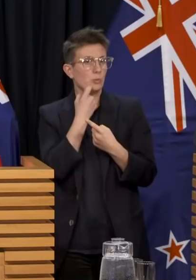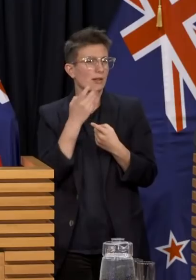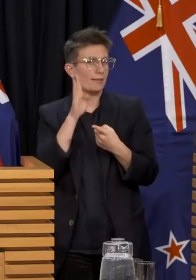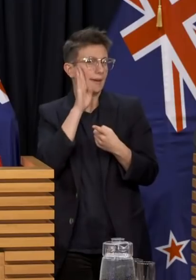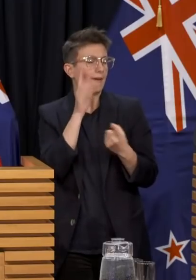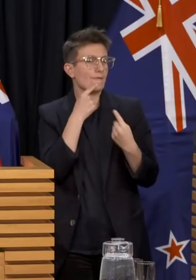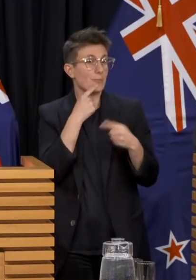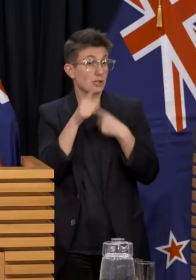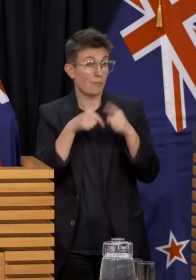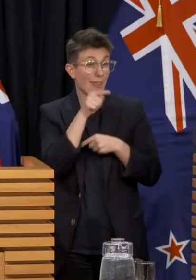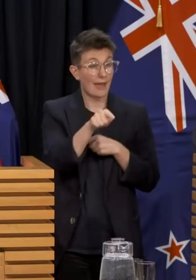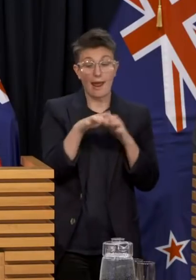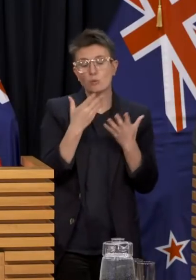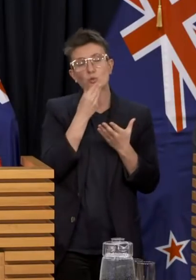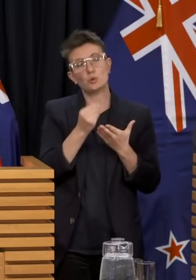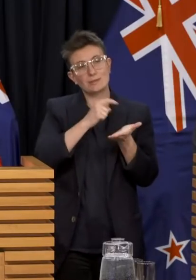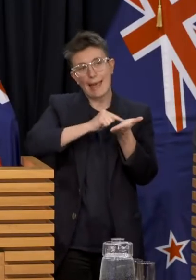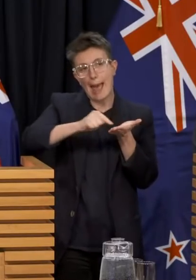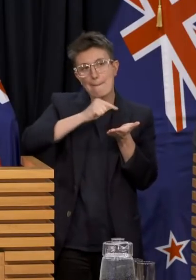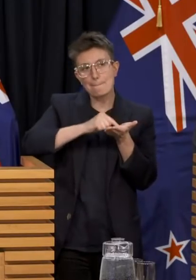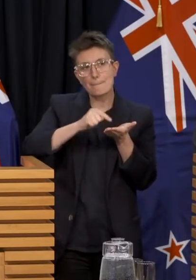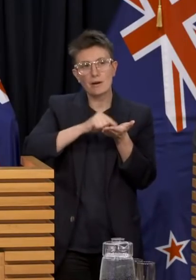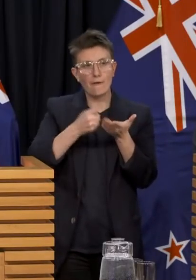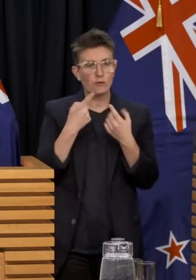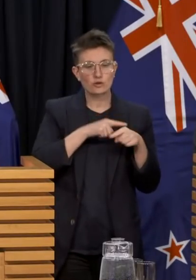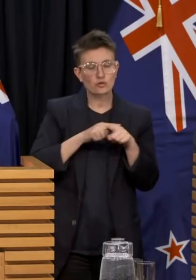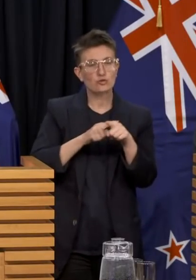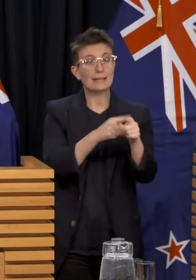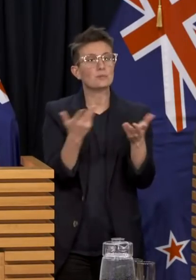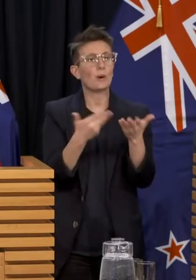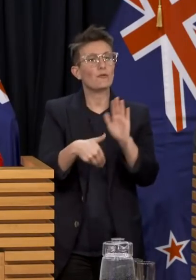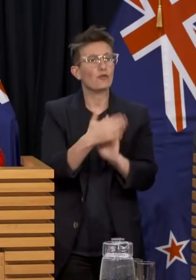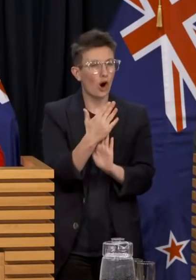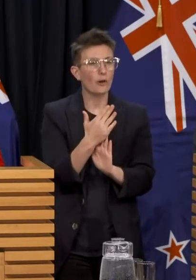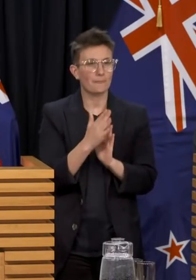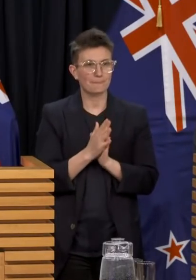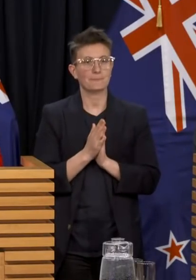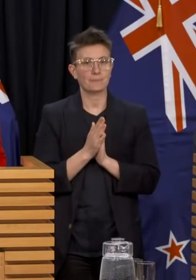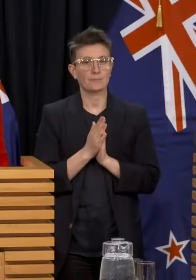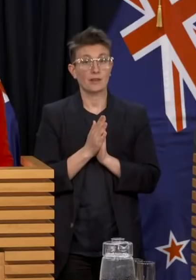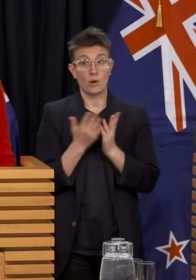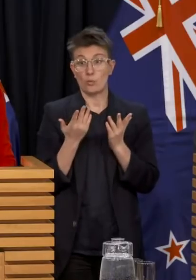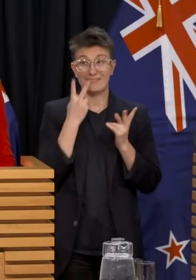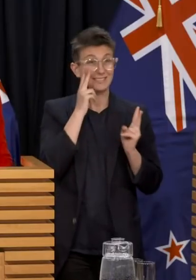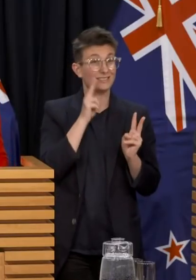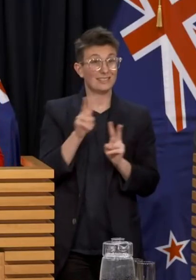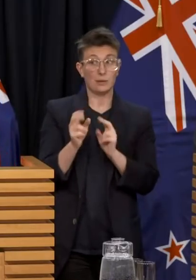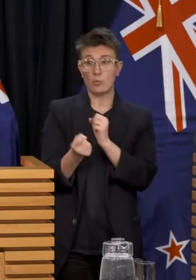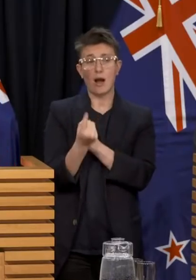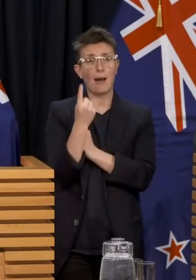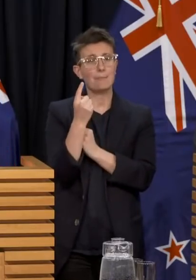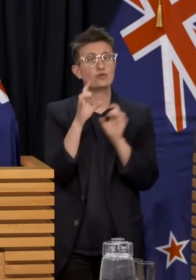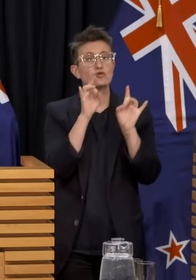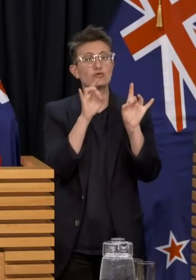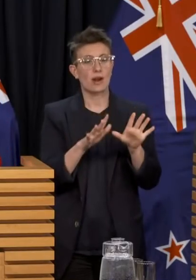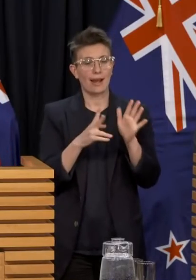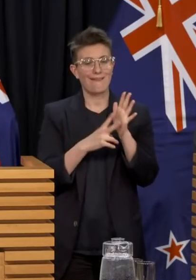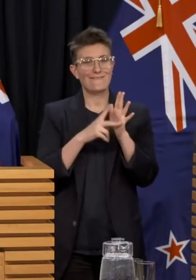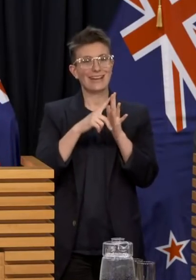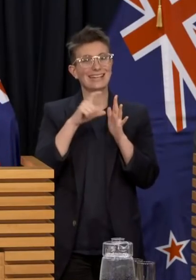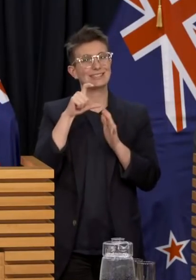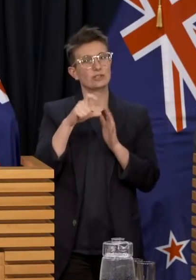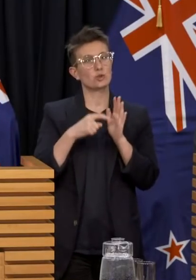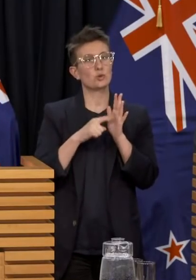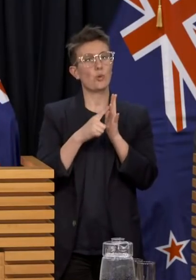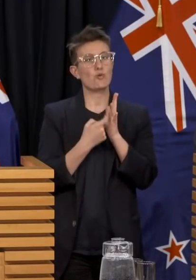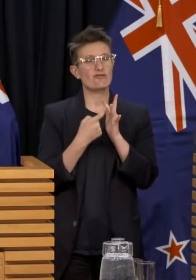that works best for you. We have all seen the re-emergence of devastating community transmission in Victoria. While we